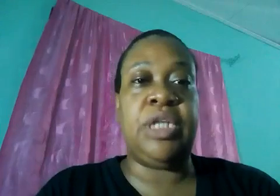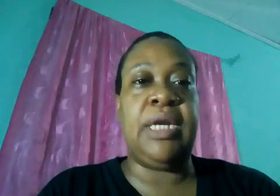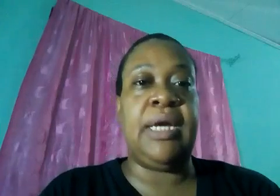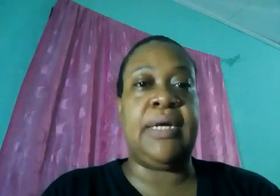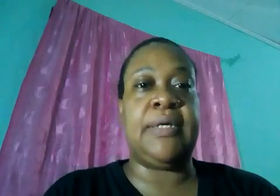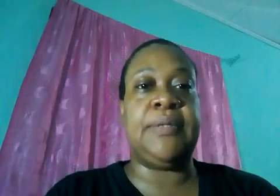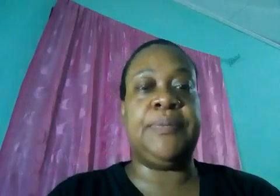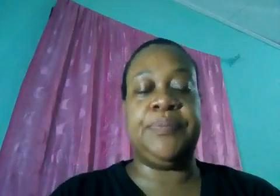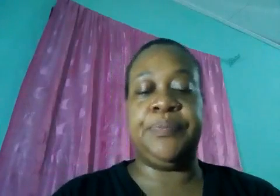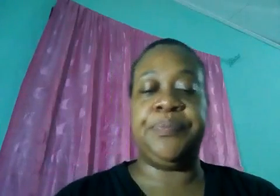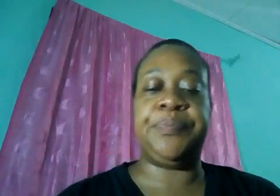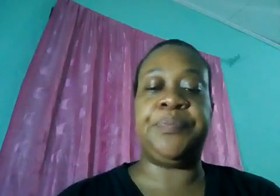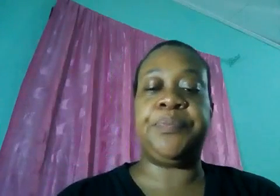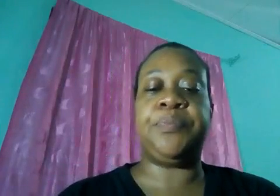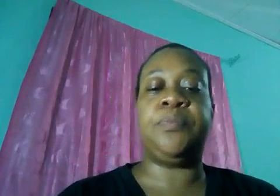lack.